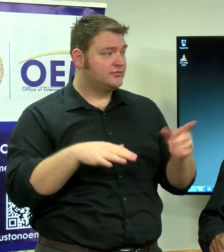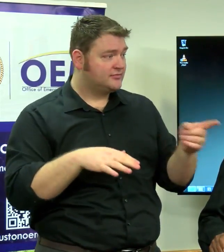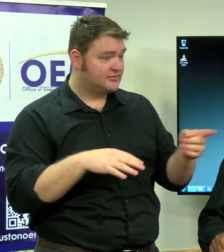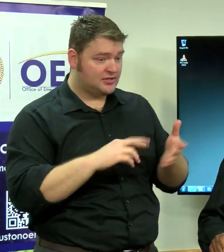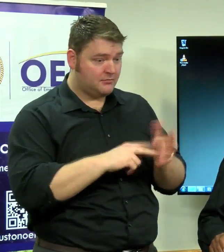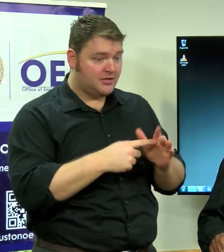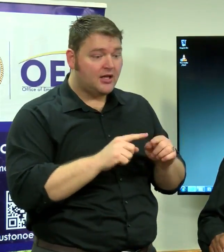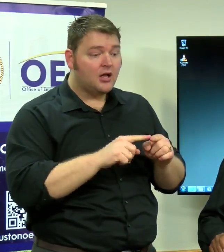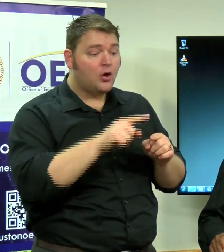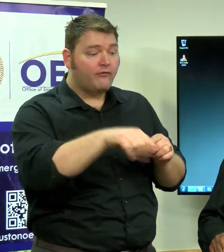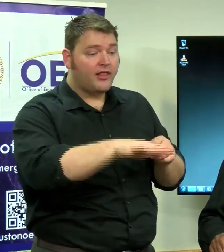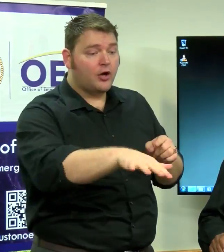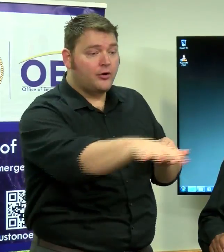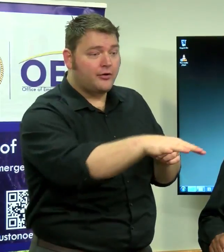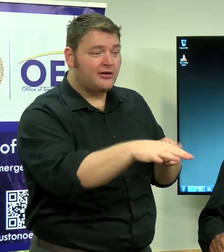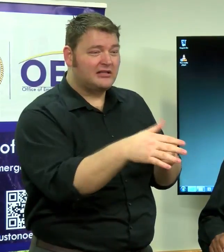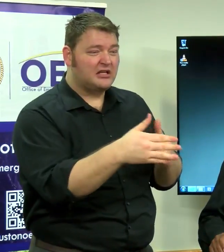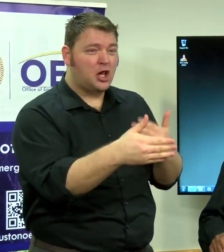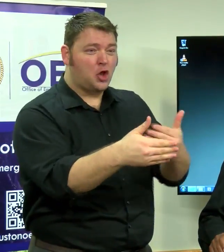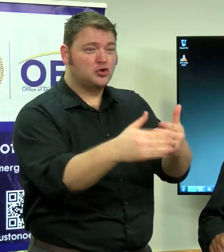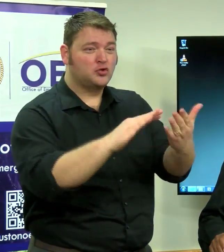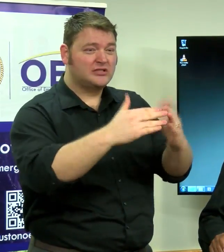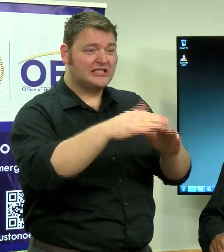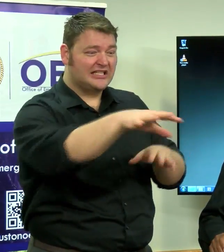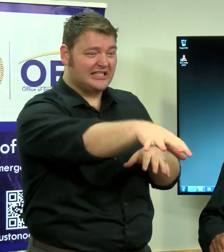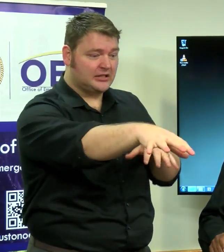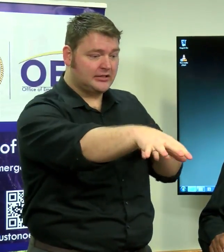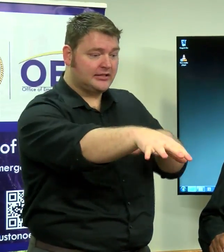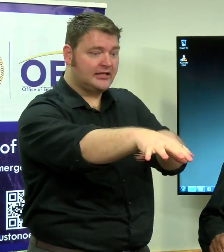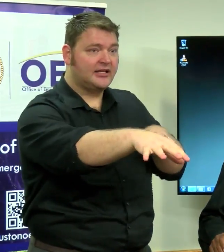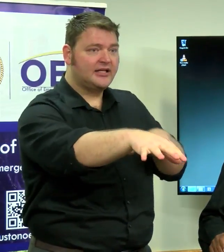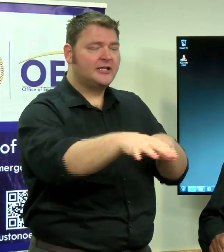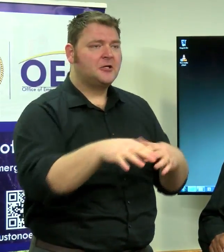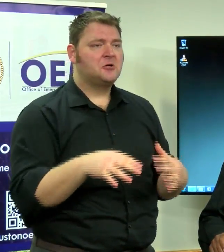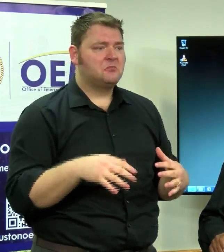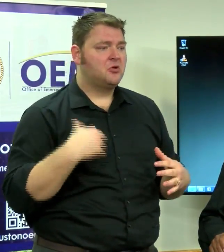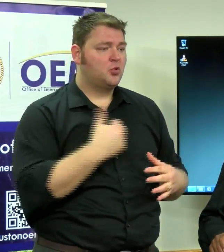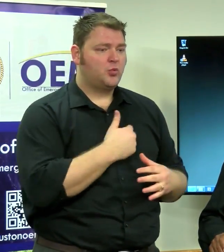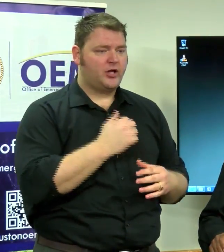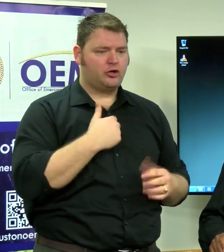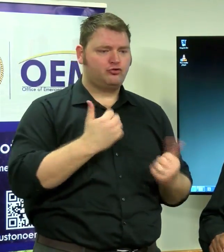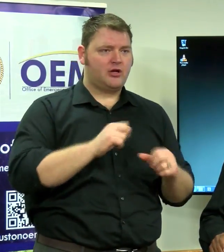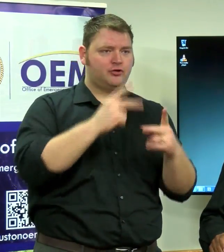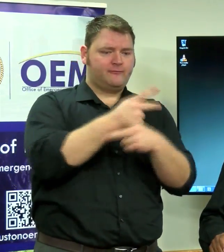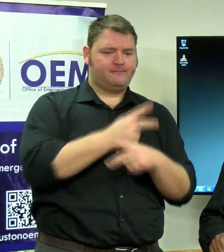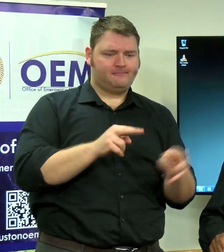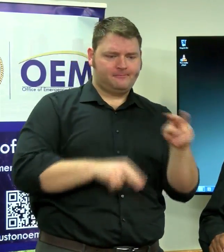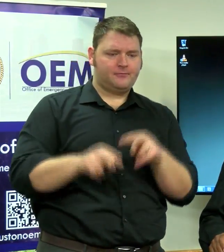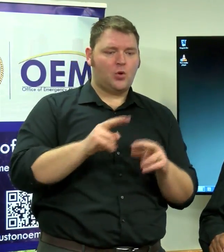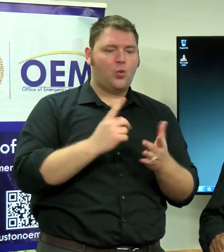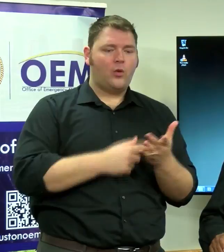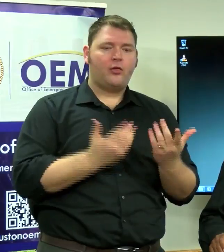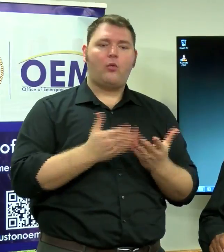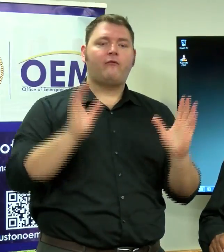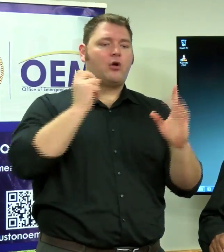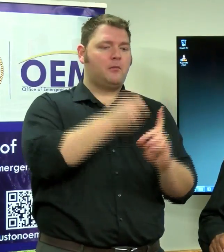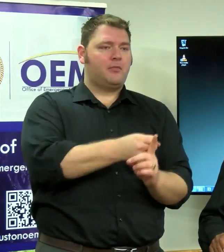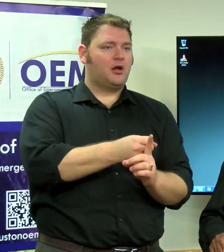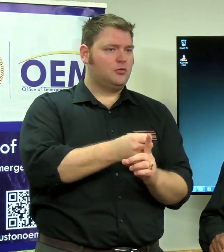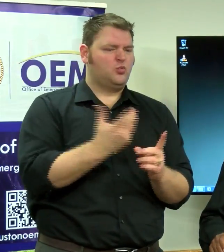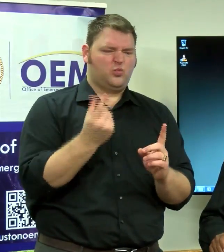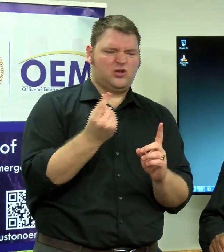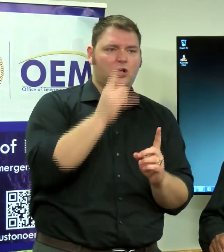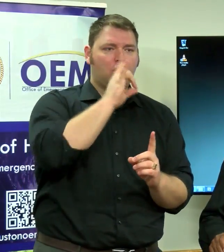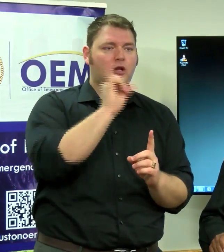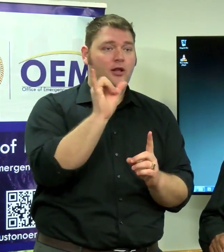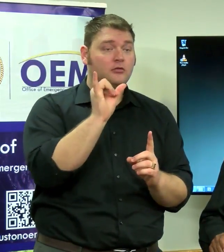Below, I think people are we're trying to gauge what the overall impact will be, okay? So for example, as they release water,